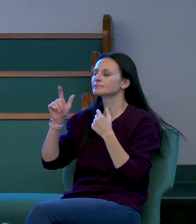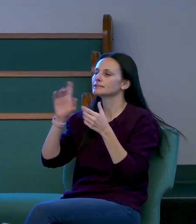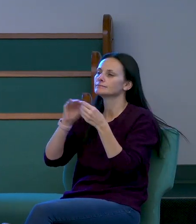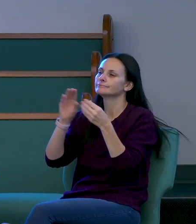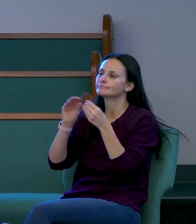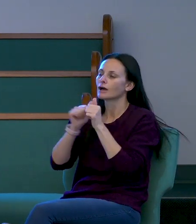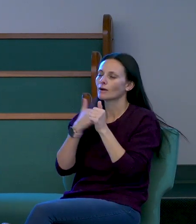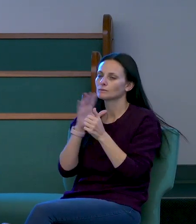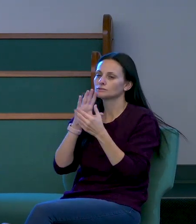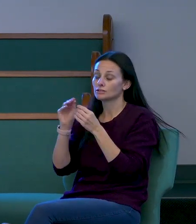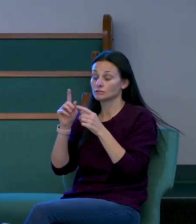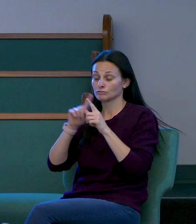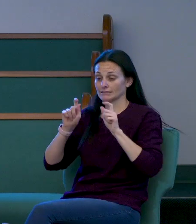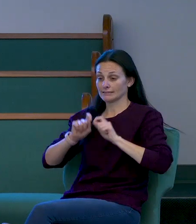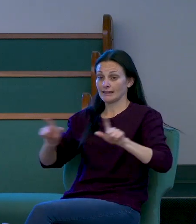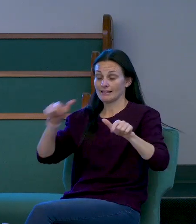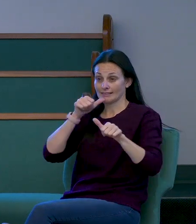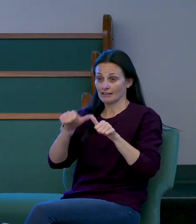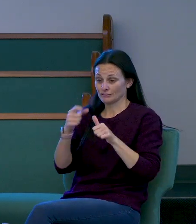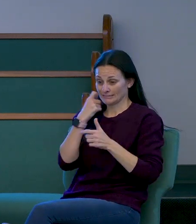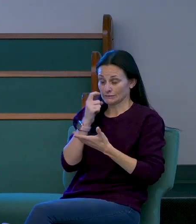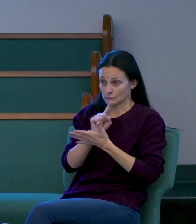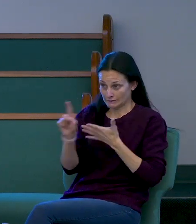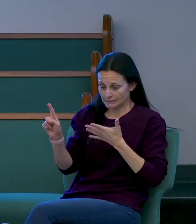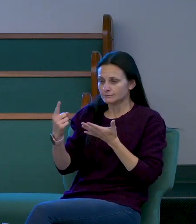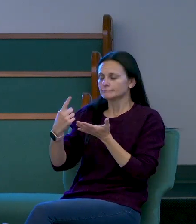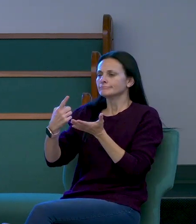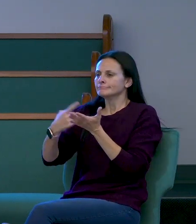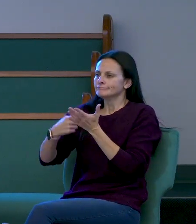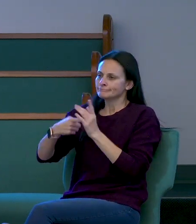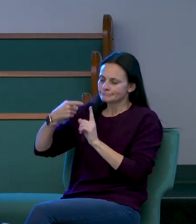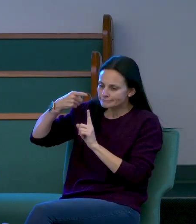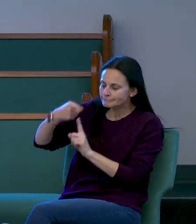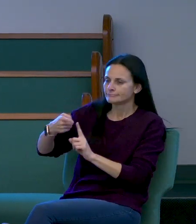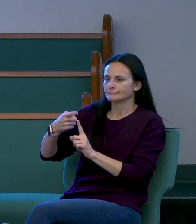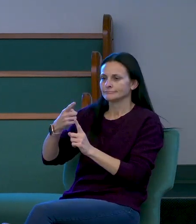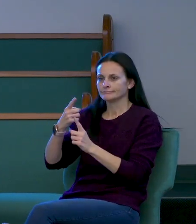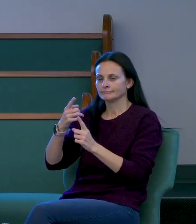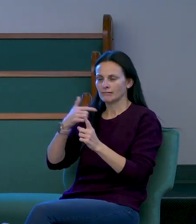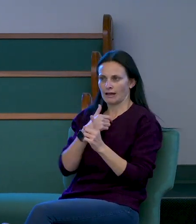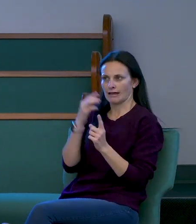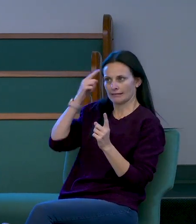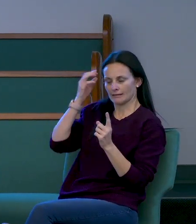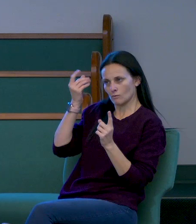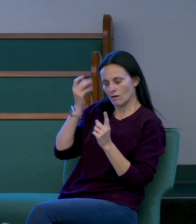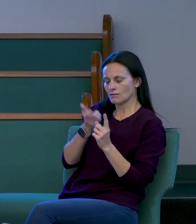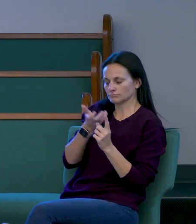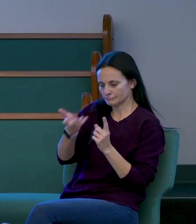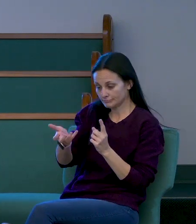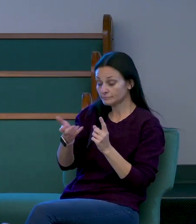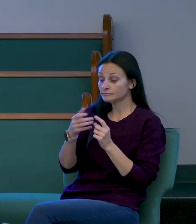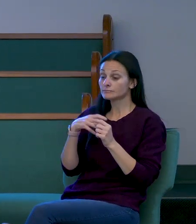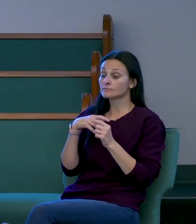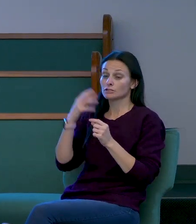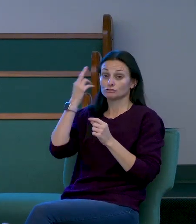minute. He sent a letter out this week and talked more specifically to what he thinks. One of the things, and the